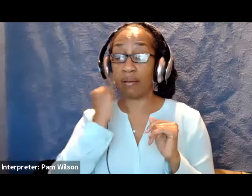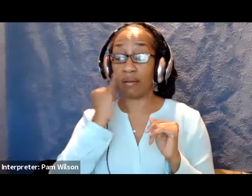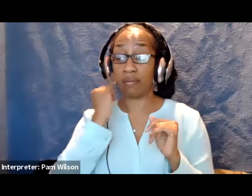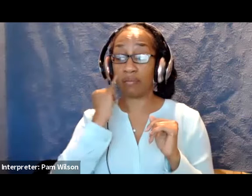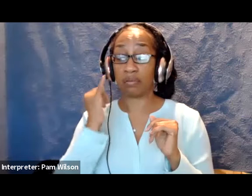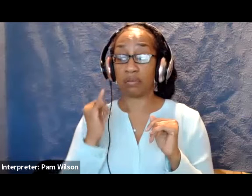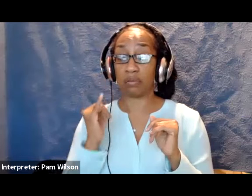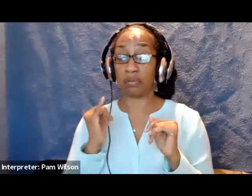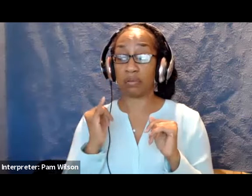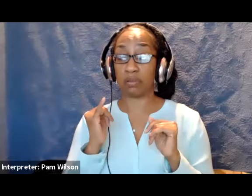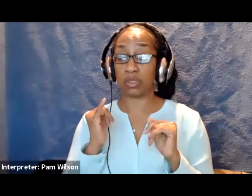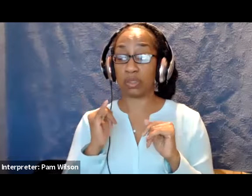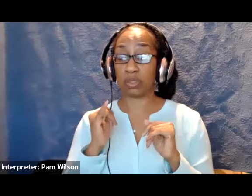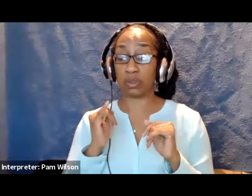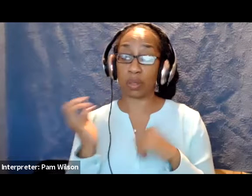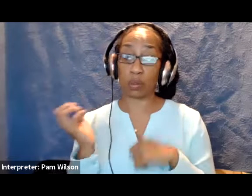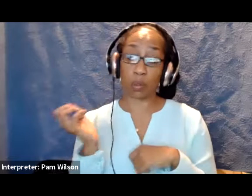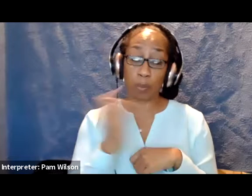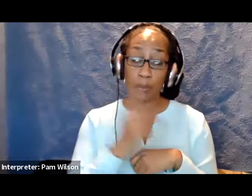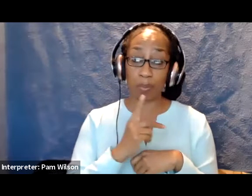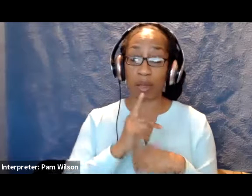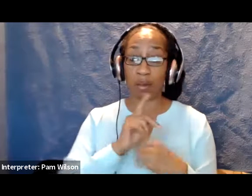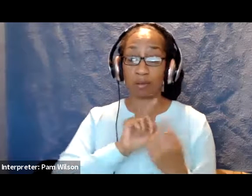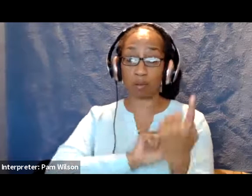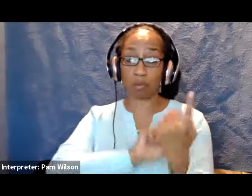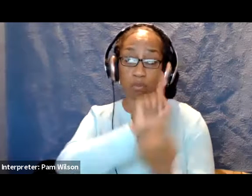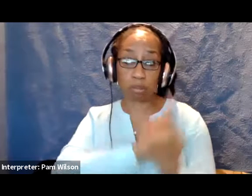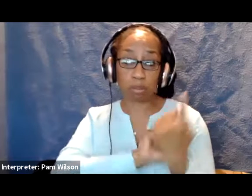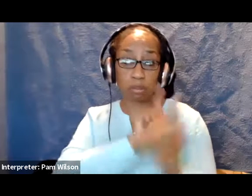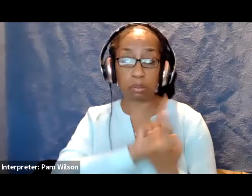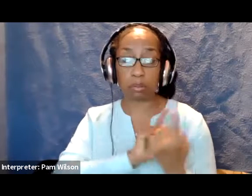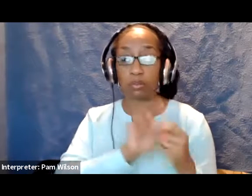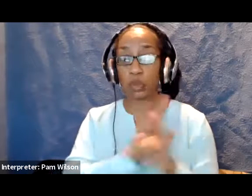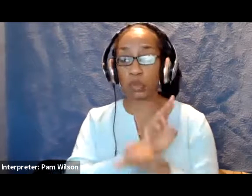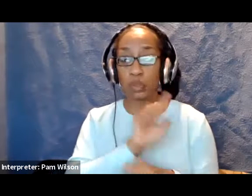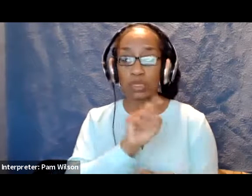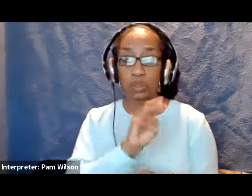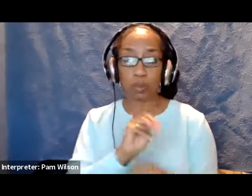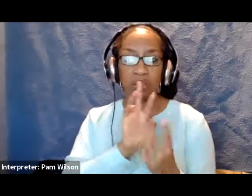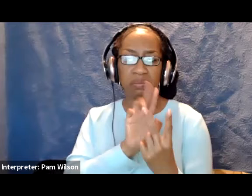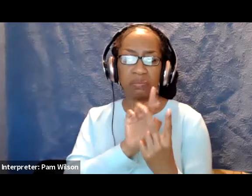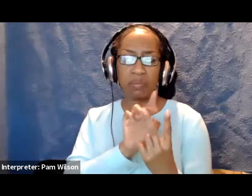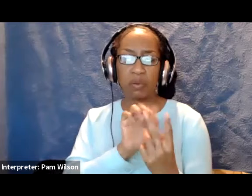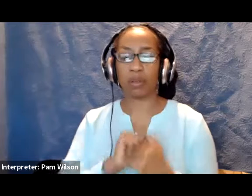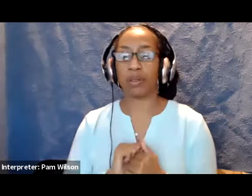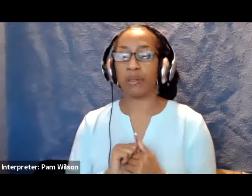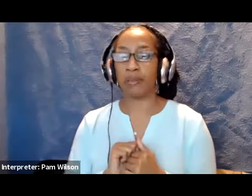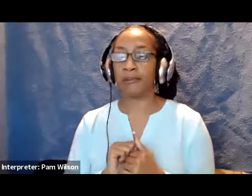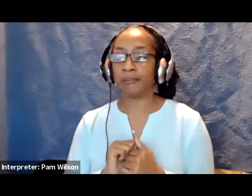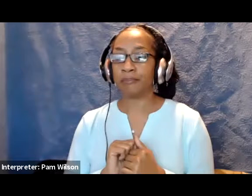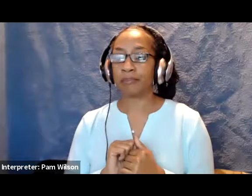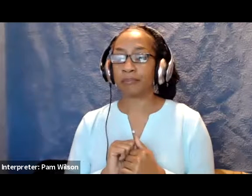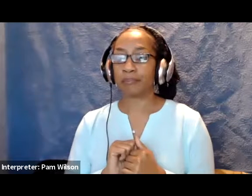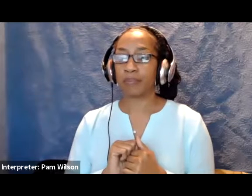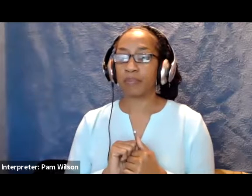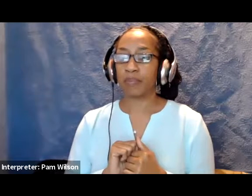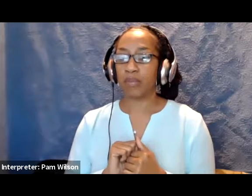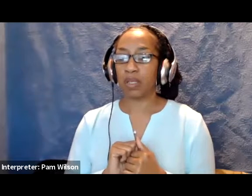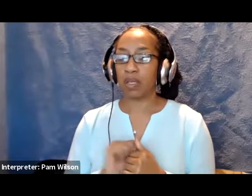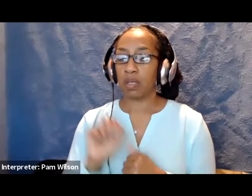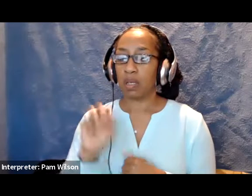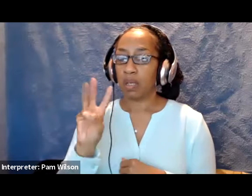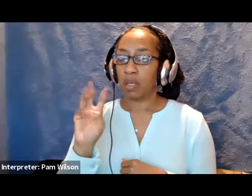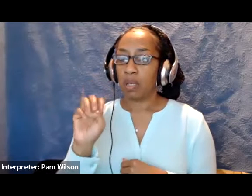it once we go back to face-to-face. So I'll talk about what the difference is between webinars